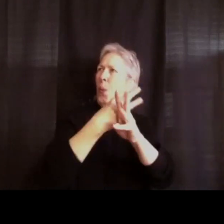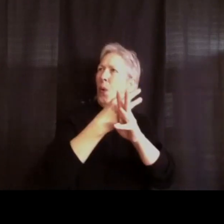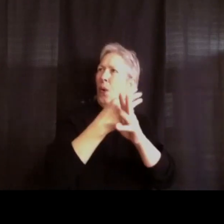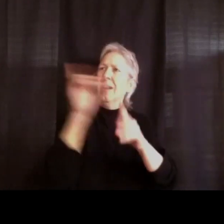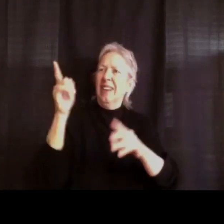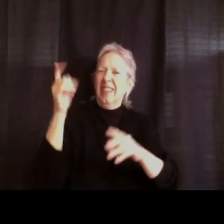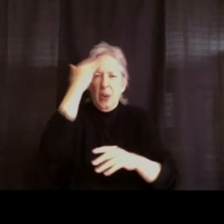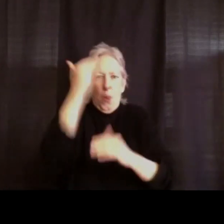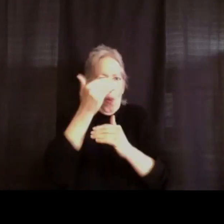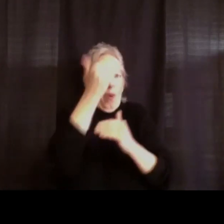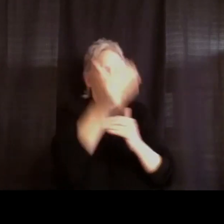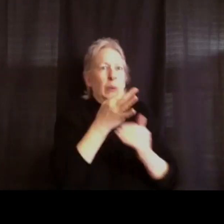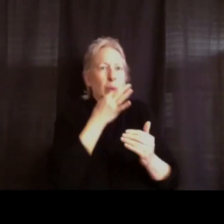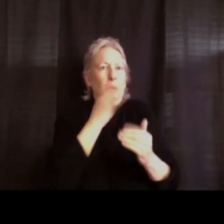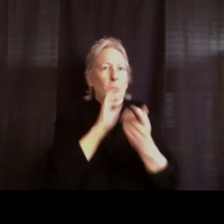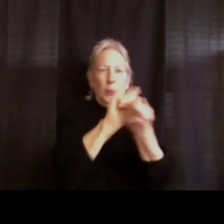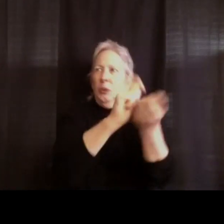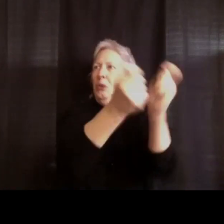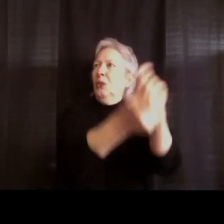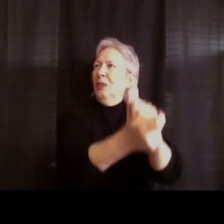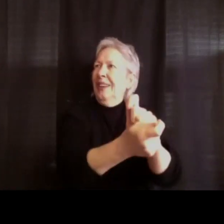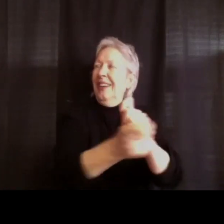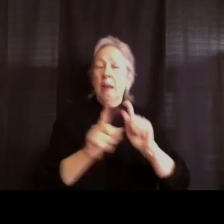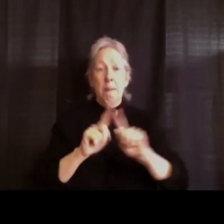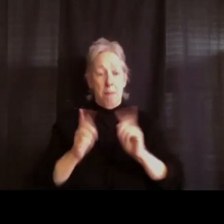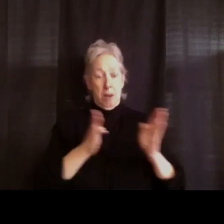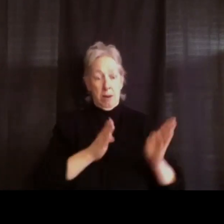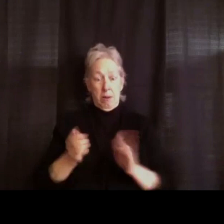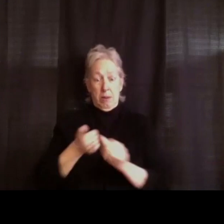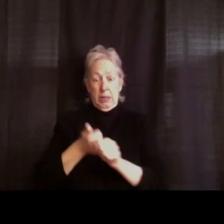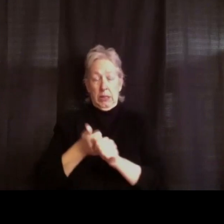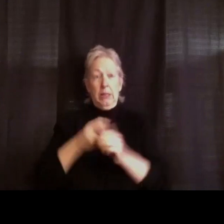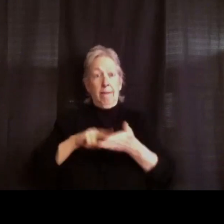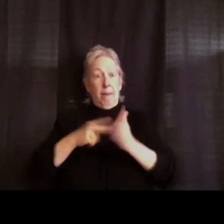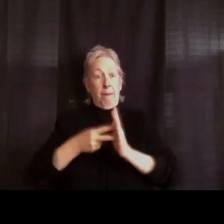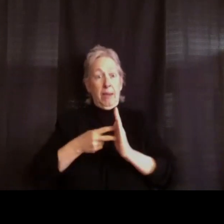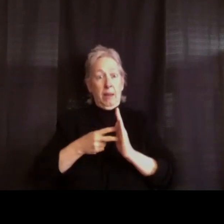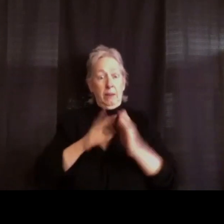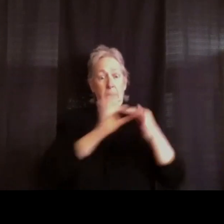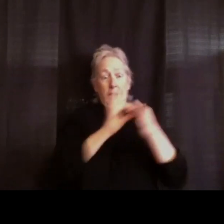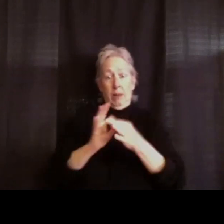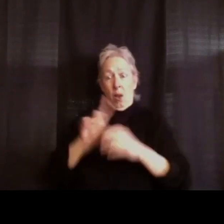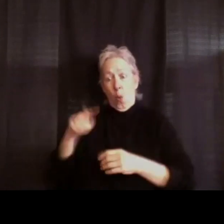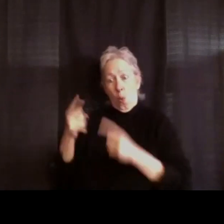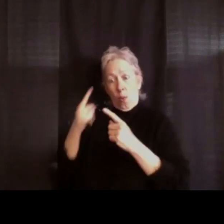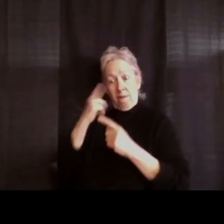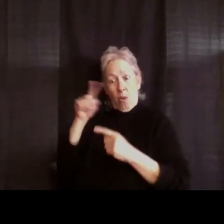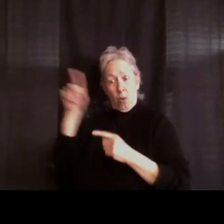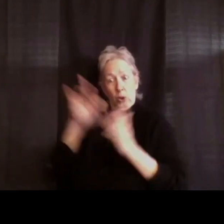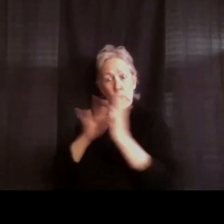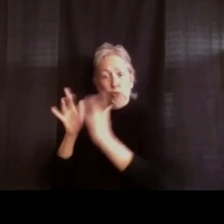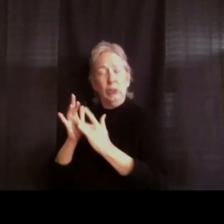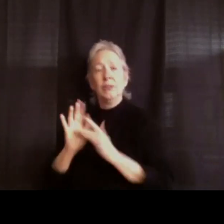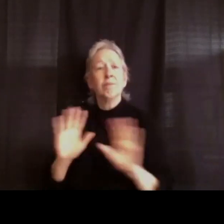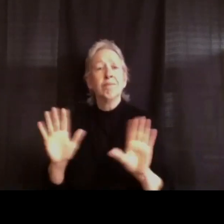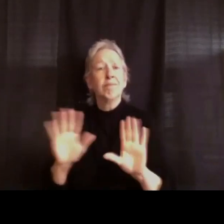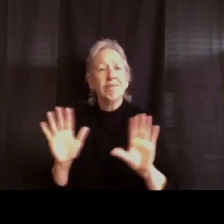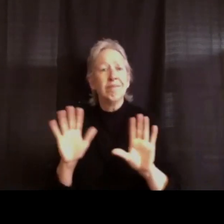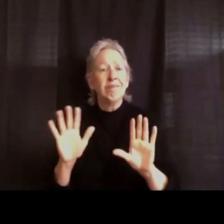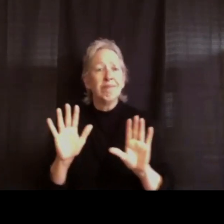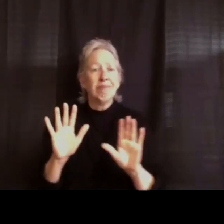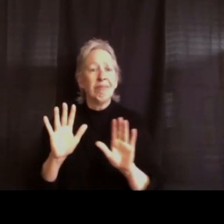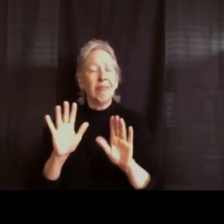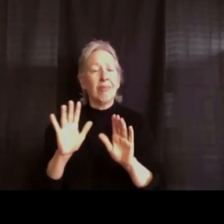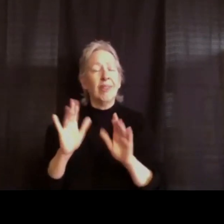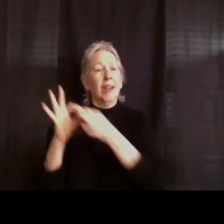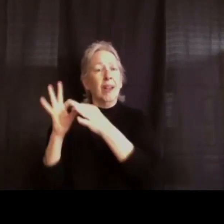But the preparation isn't just about what happens to Jesus. It's also about what's going to happen to the